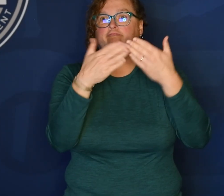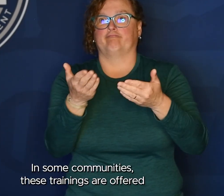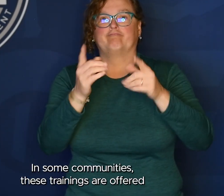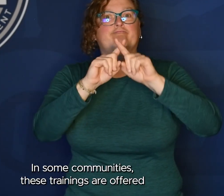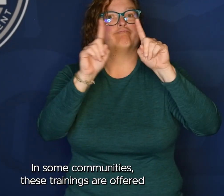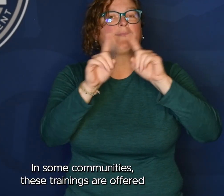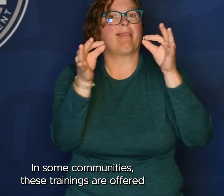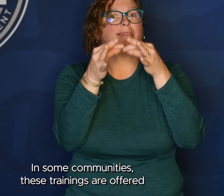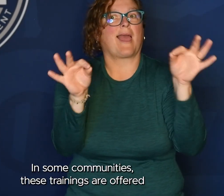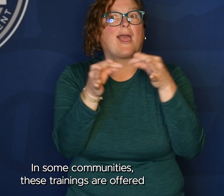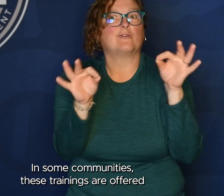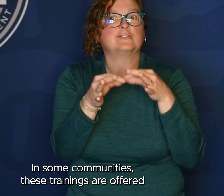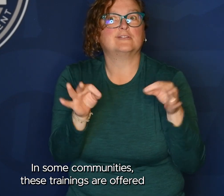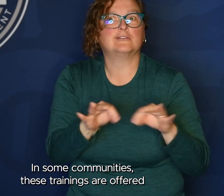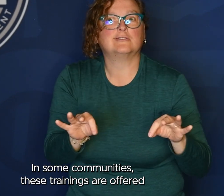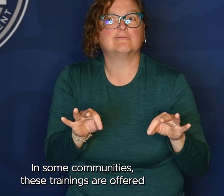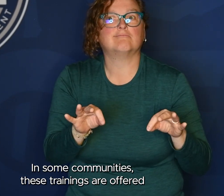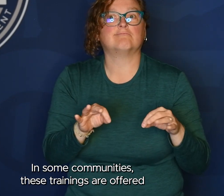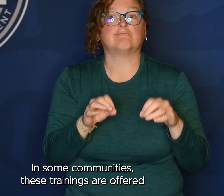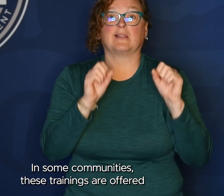In some communities, these trainings are